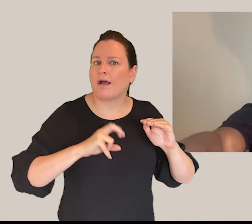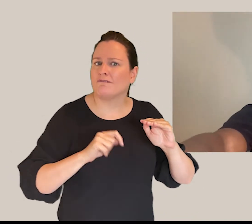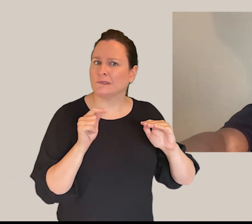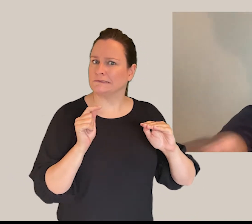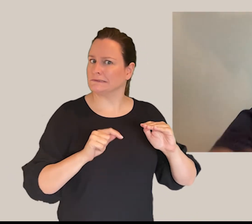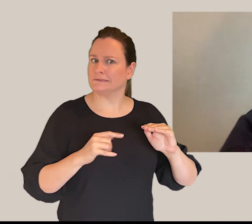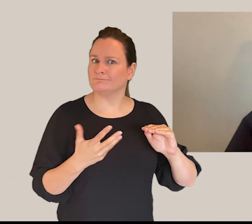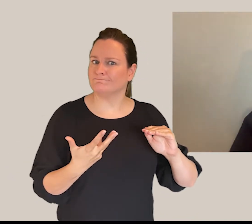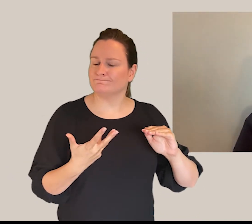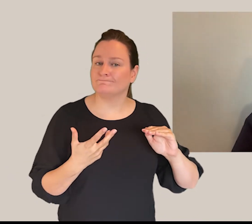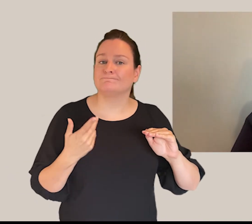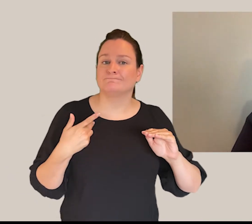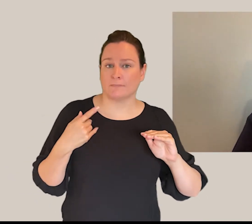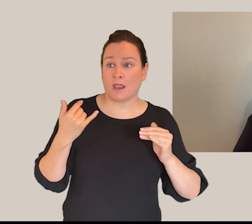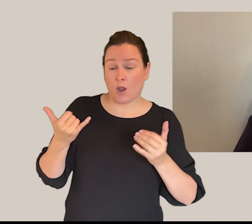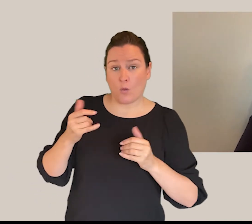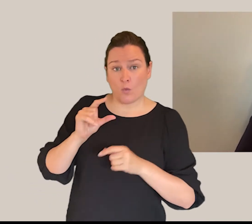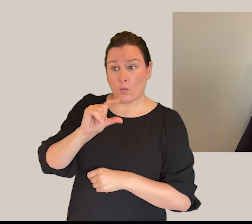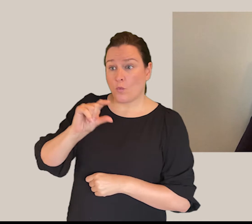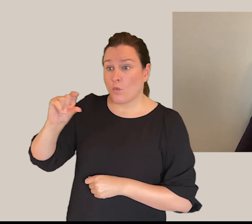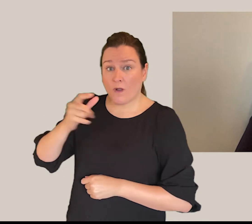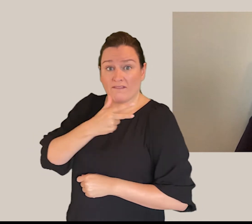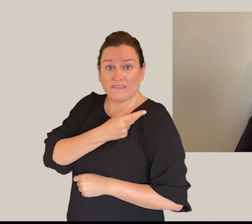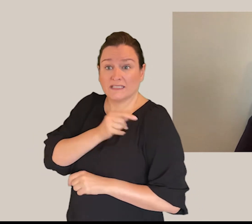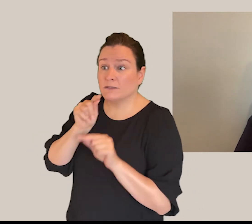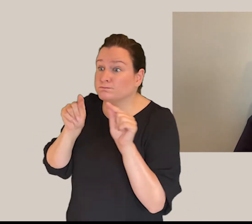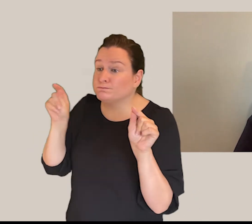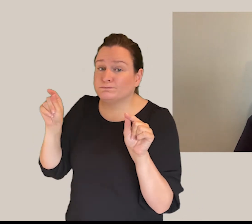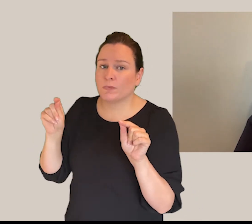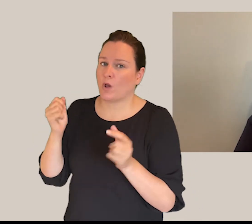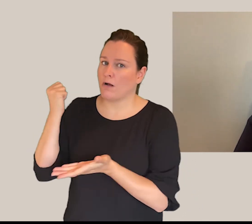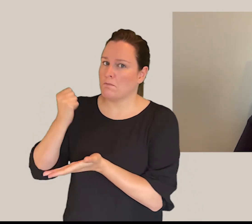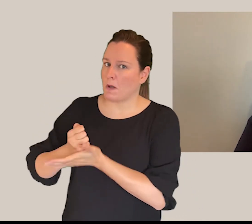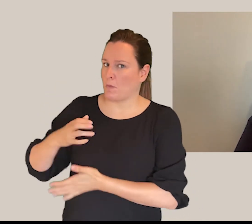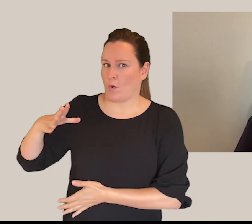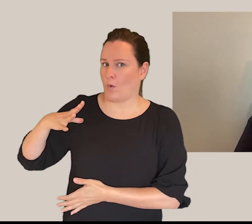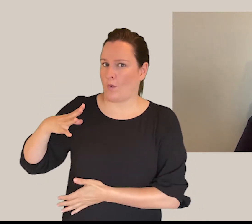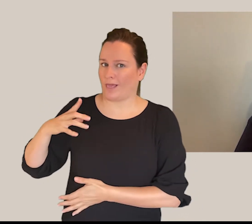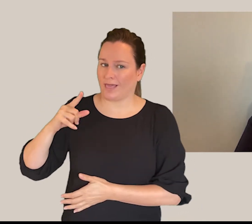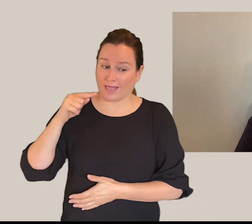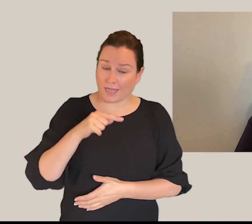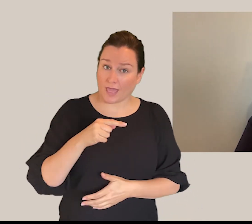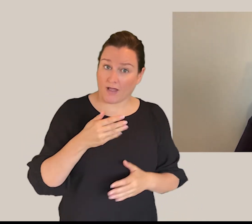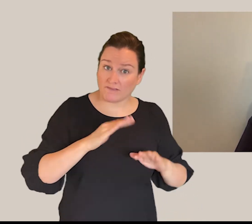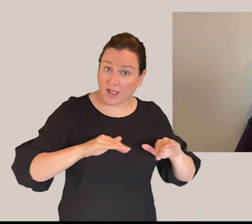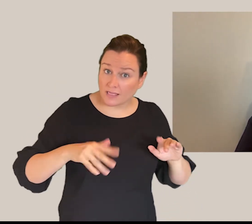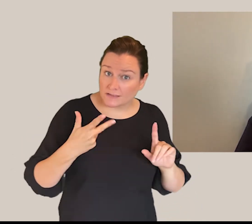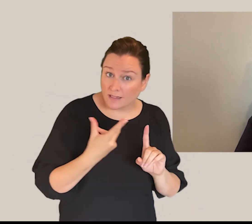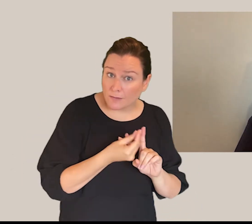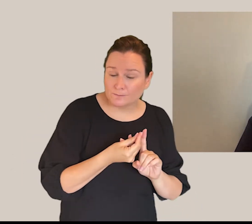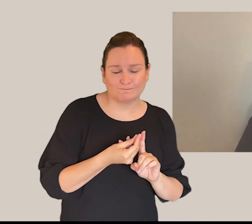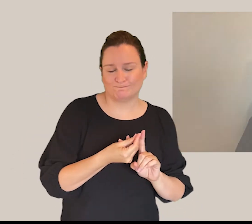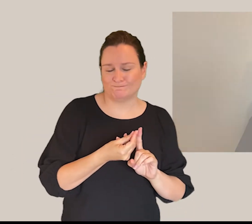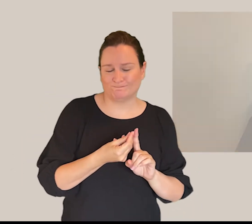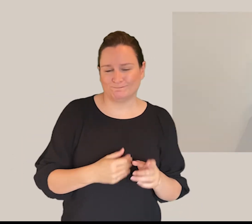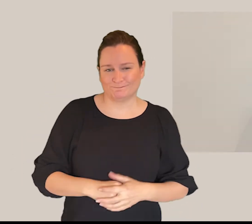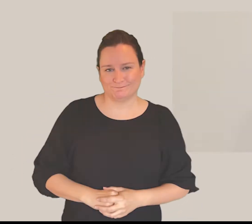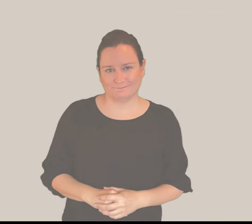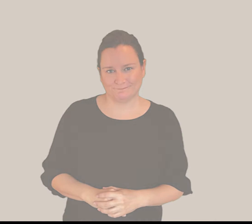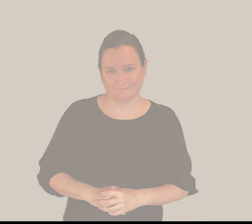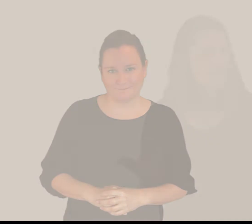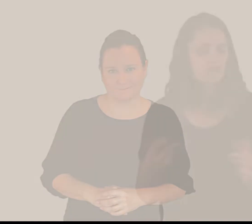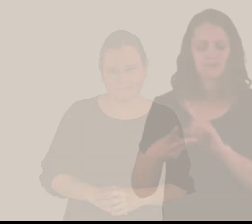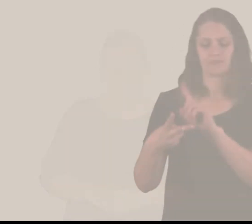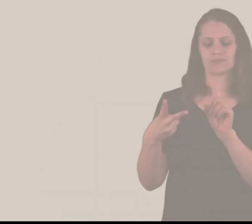16. Studies are still in progress, and currently, none of the existing vaccines have been licensed for use in